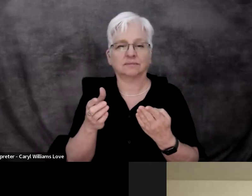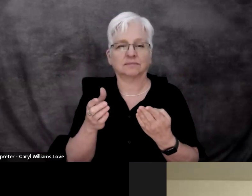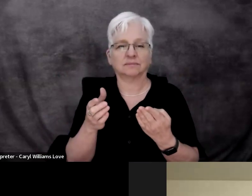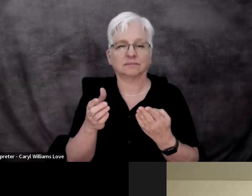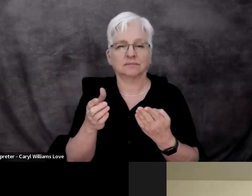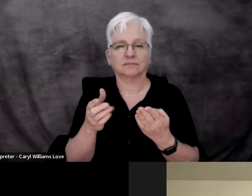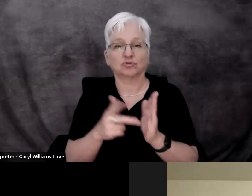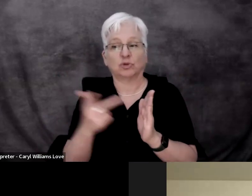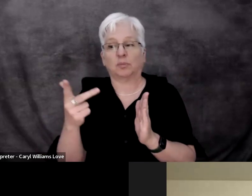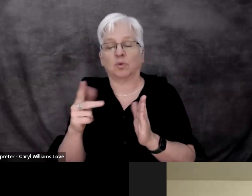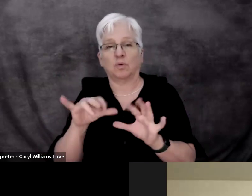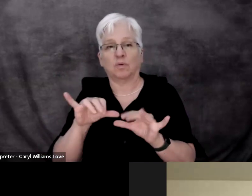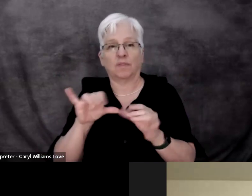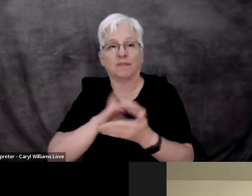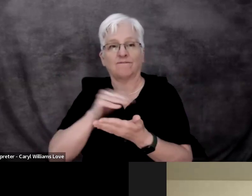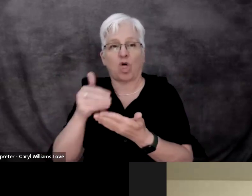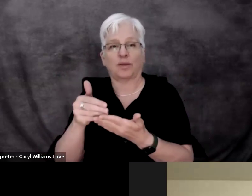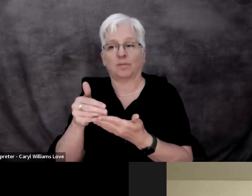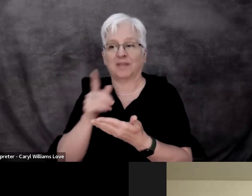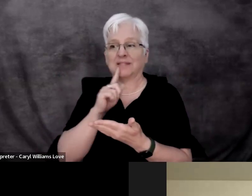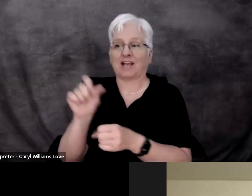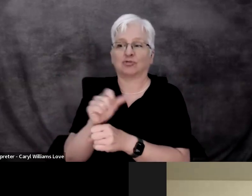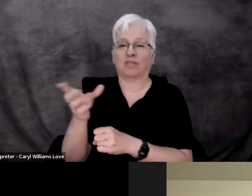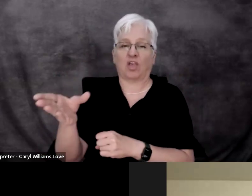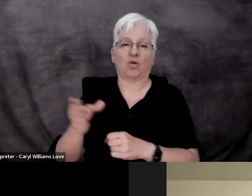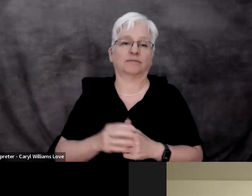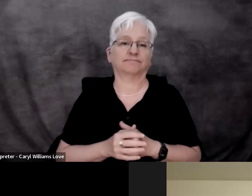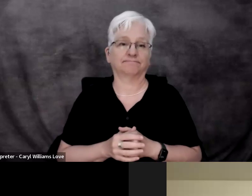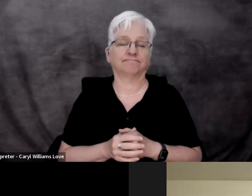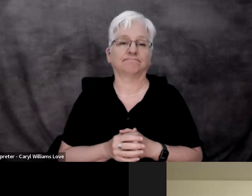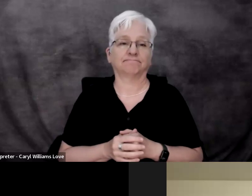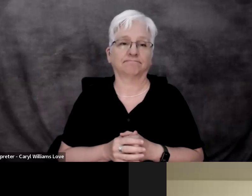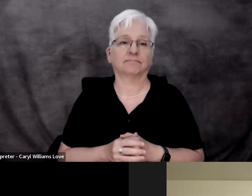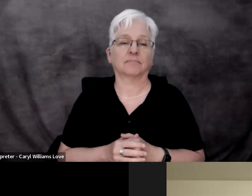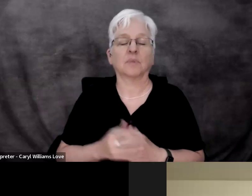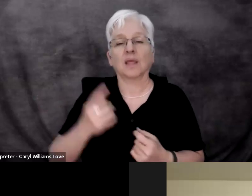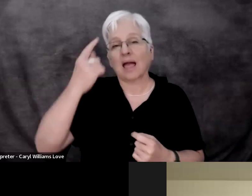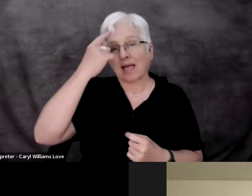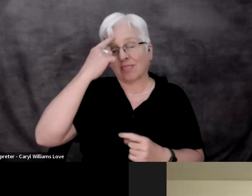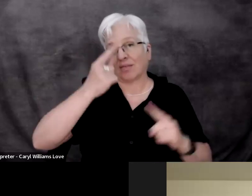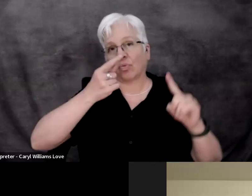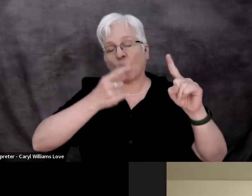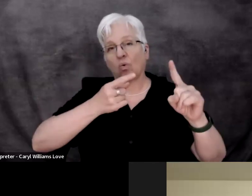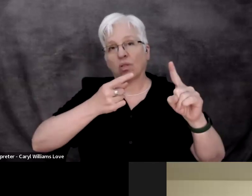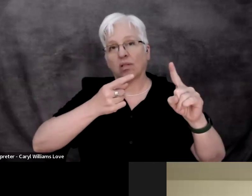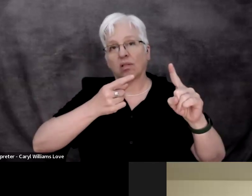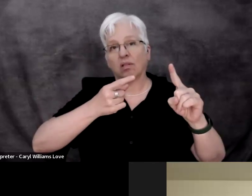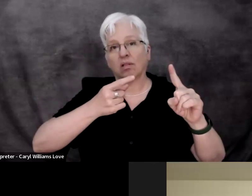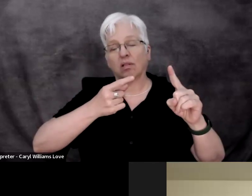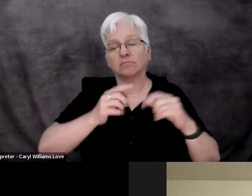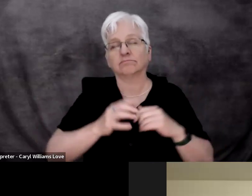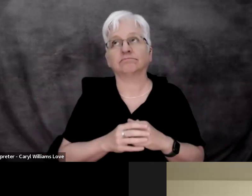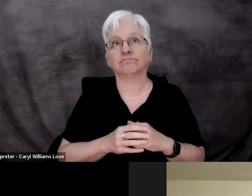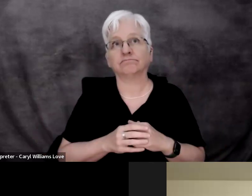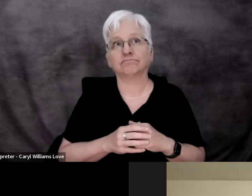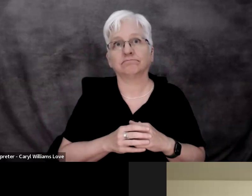adequate funding. So, yeah, I think the goal is to keep people